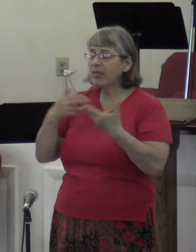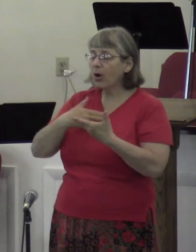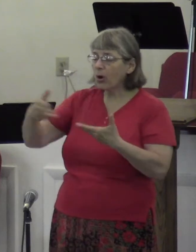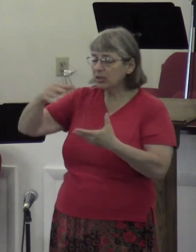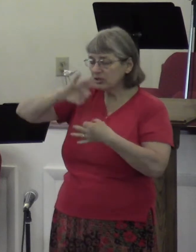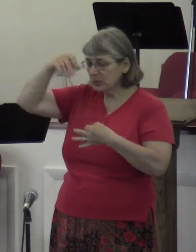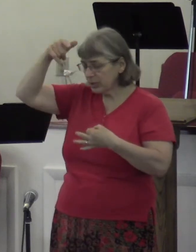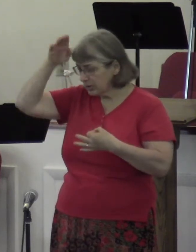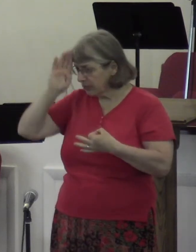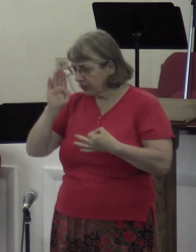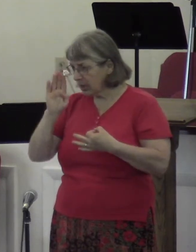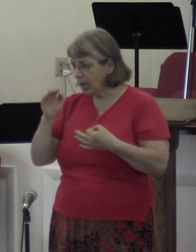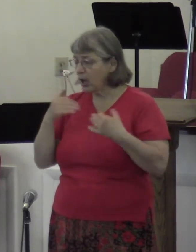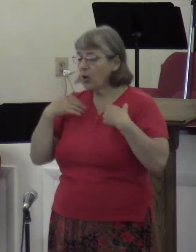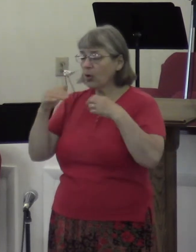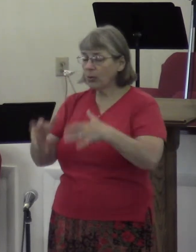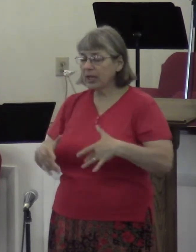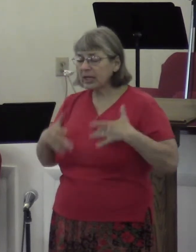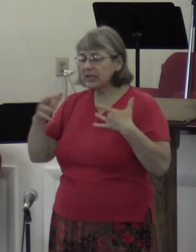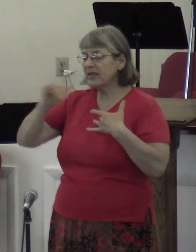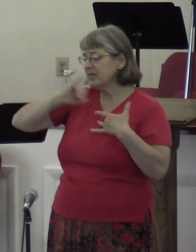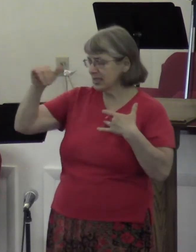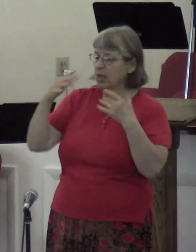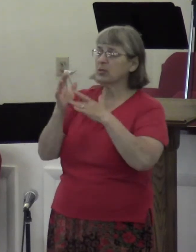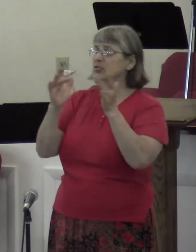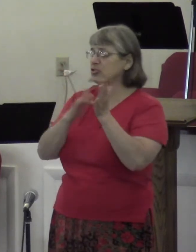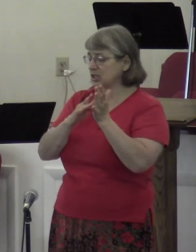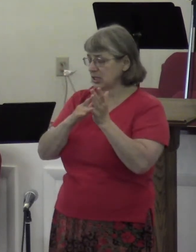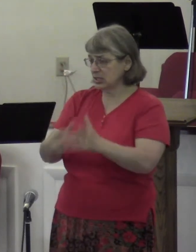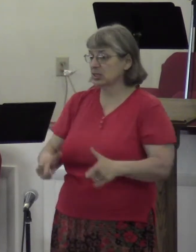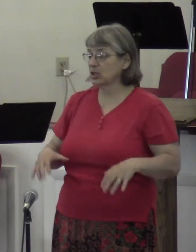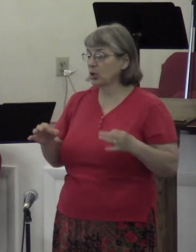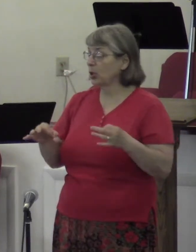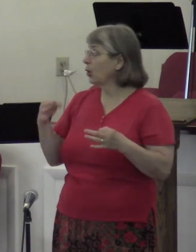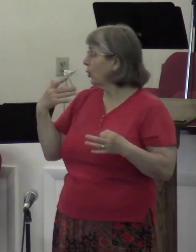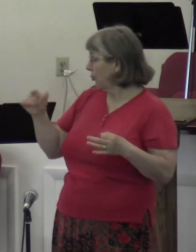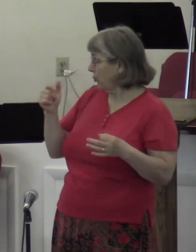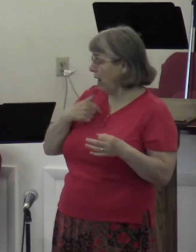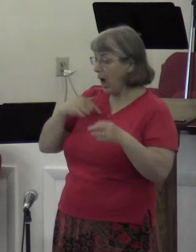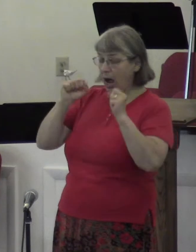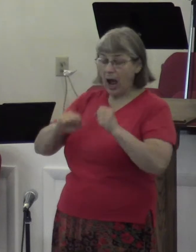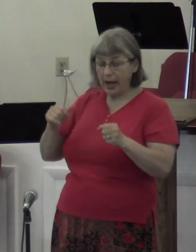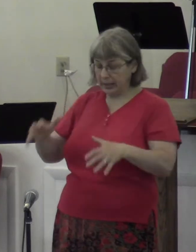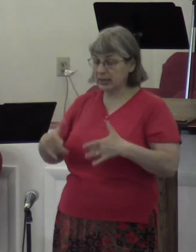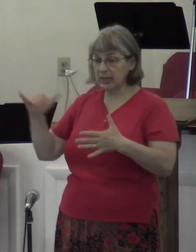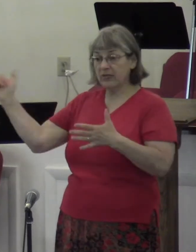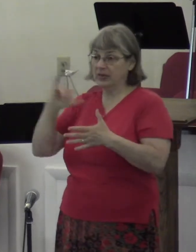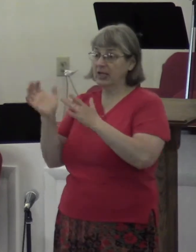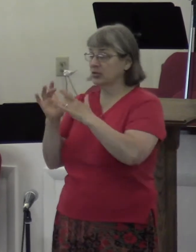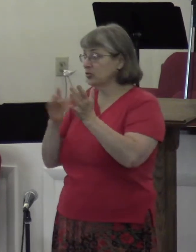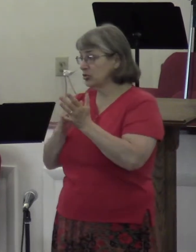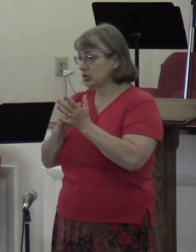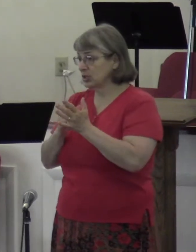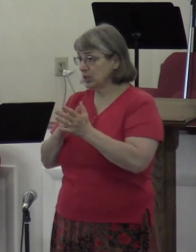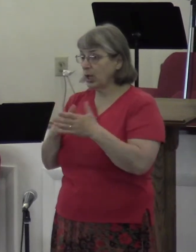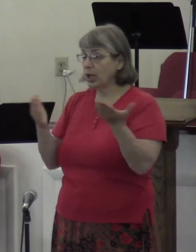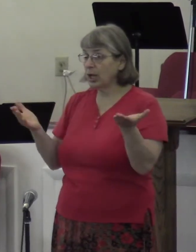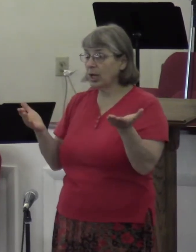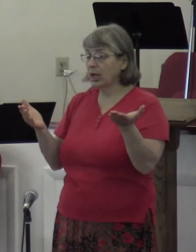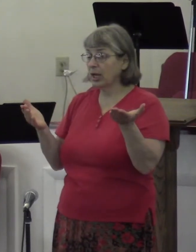we can live in the same way that Jesus did. You say, "Oh, I can't live like Jesus. He was